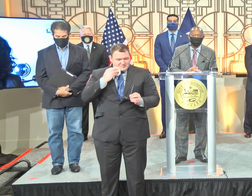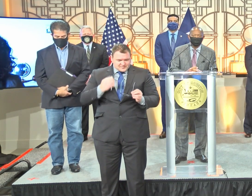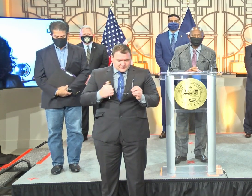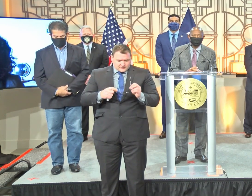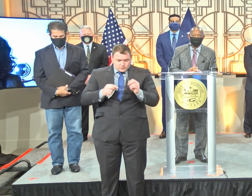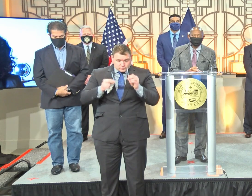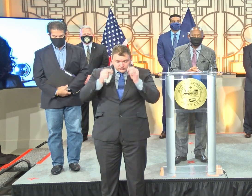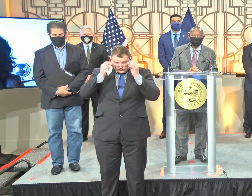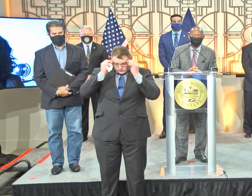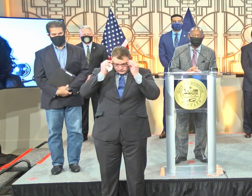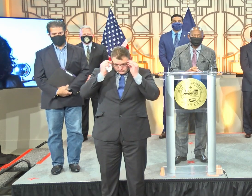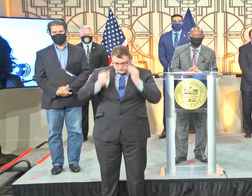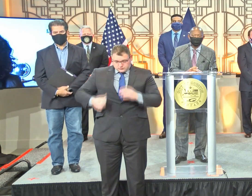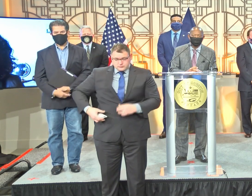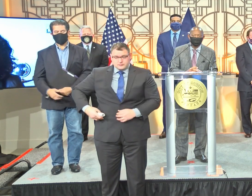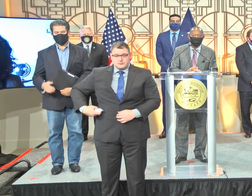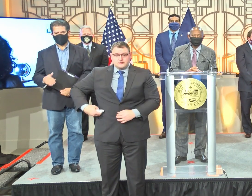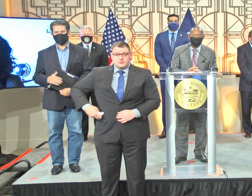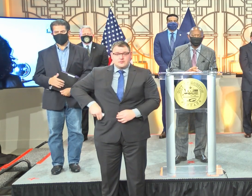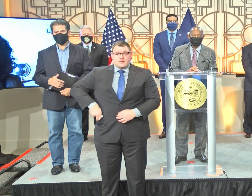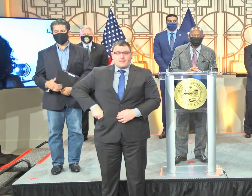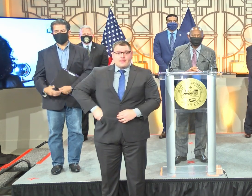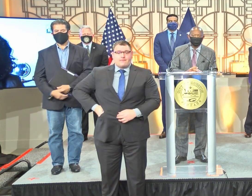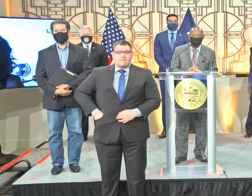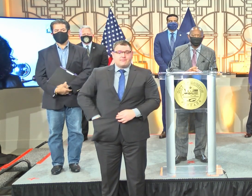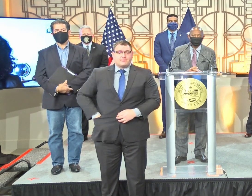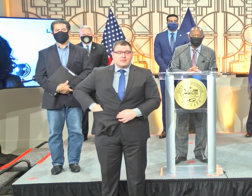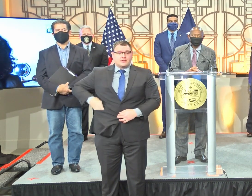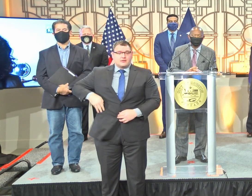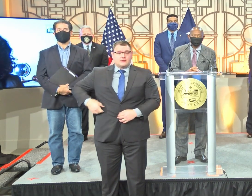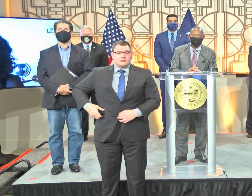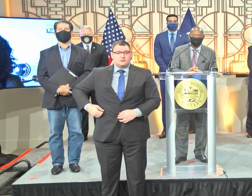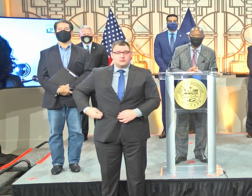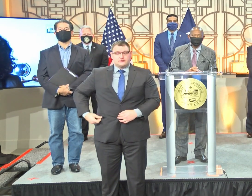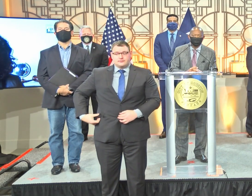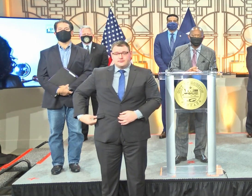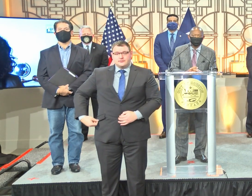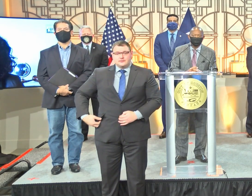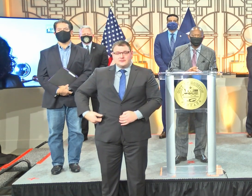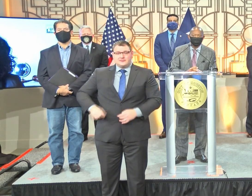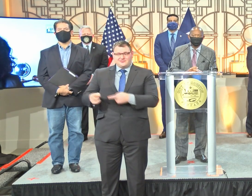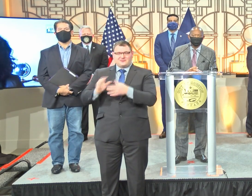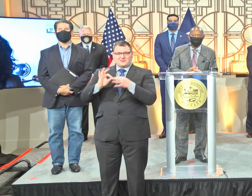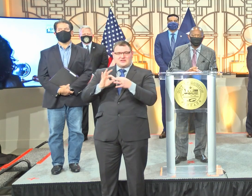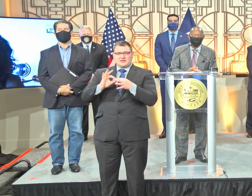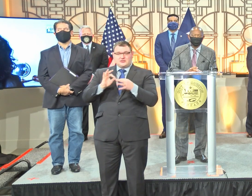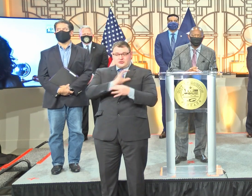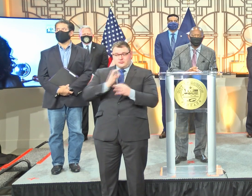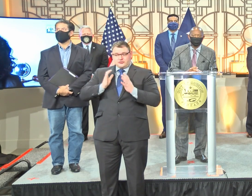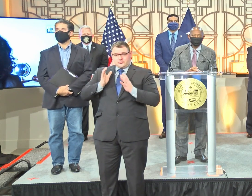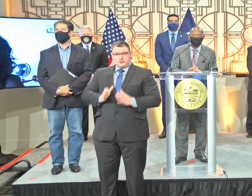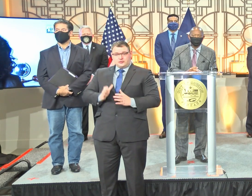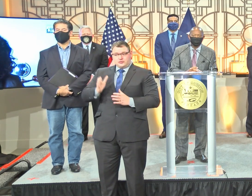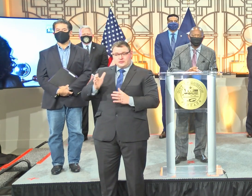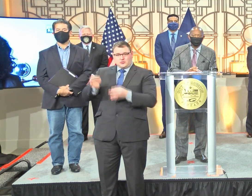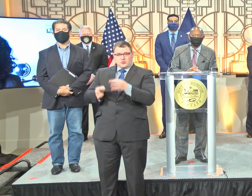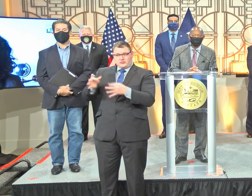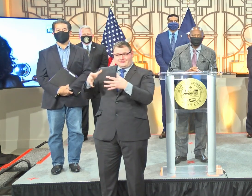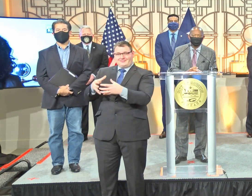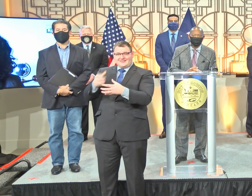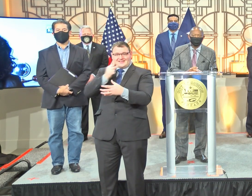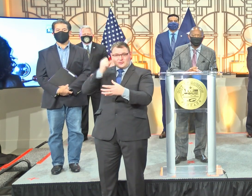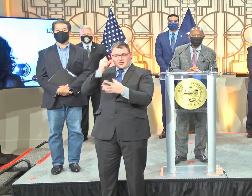increíblemente importante la estrategia con la cual ataquemos este tema de la falta de vivienda.